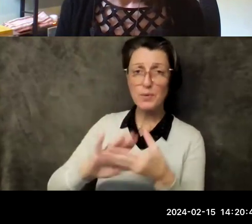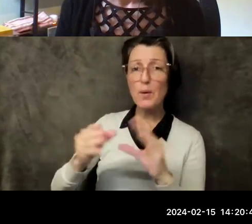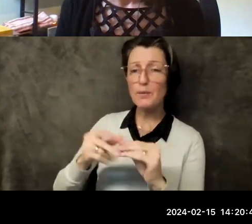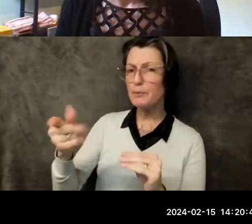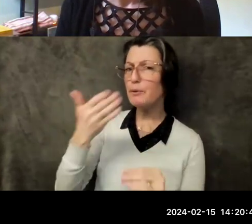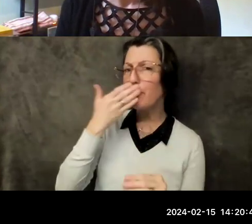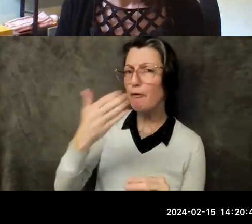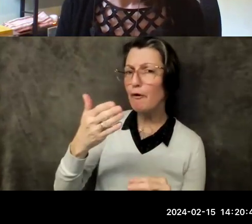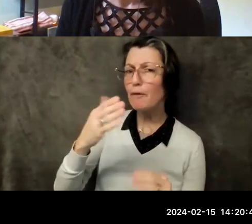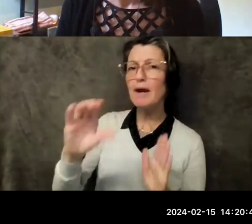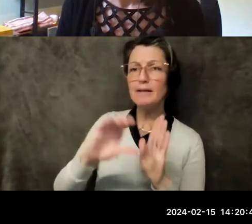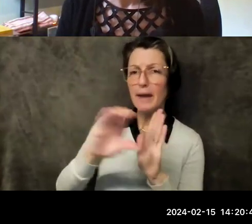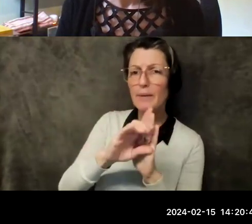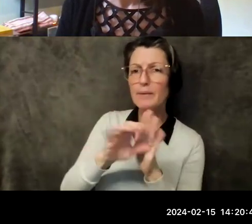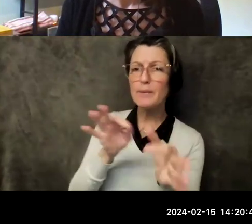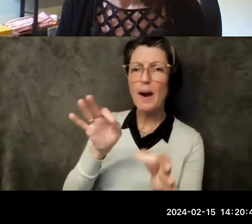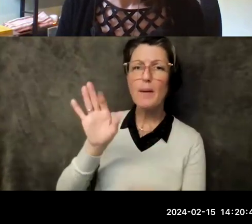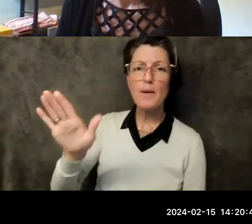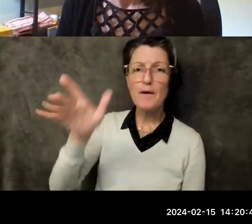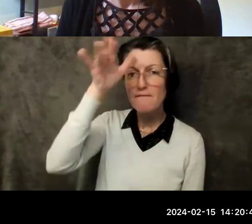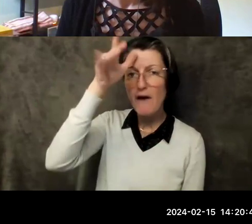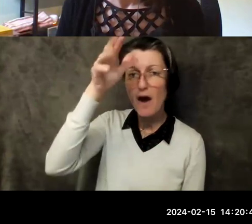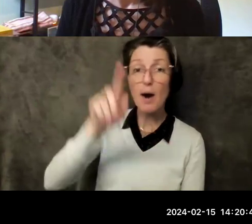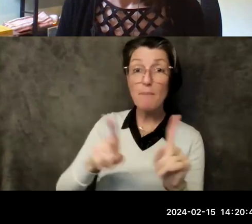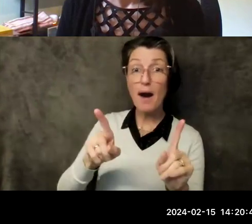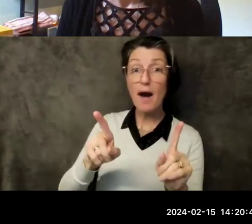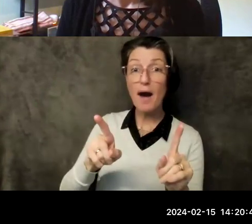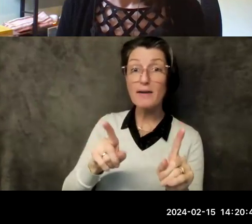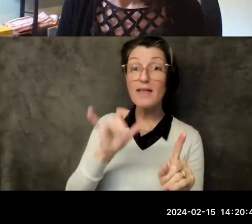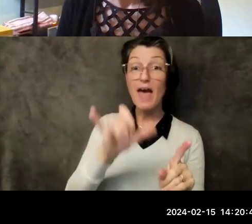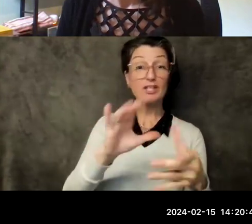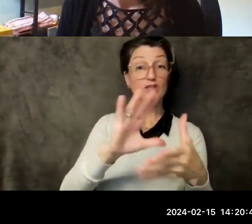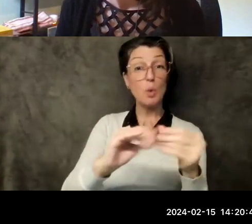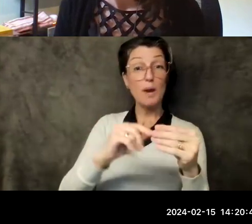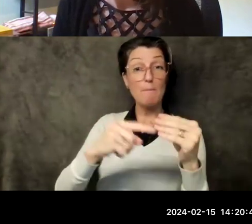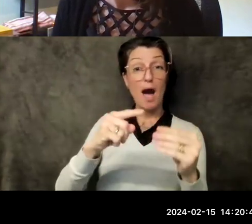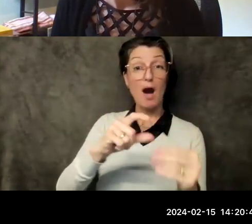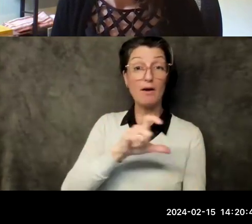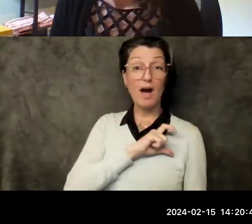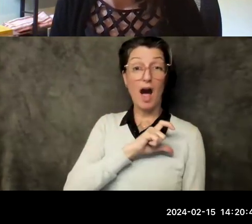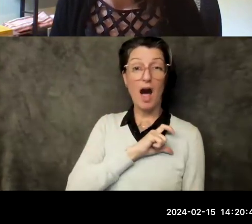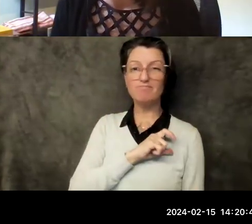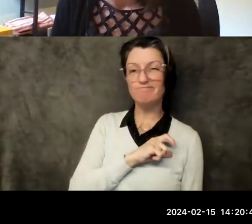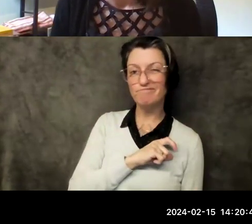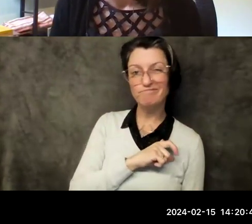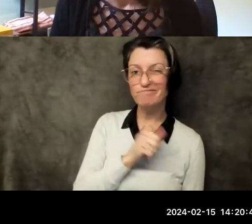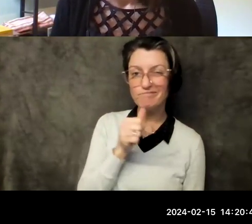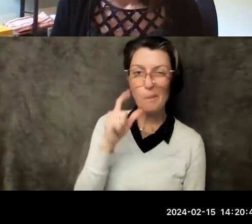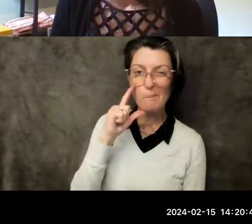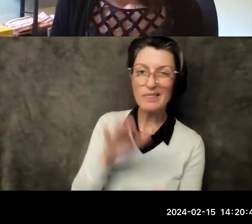character description on your dad, but the whole thing with the cops, that's just not believable. That's not realistic.